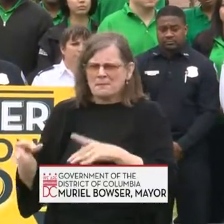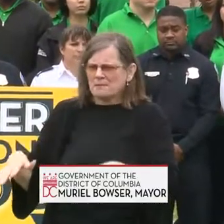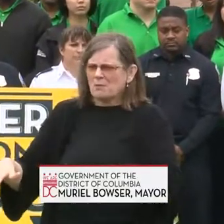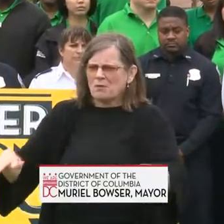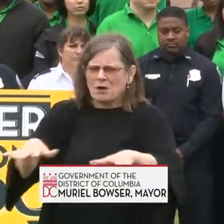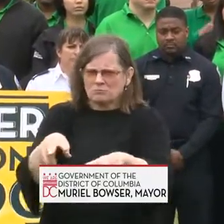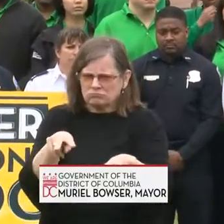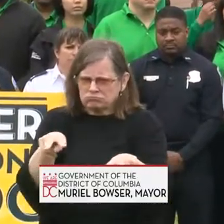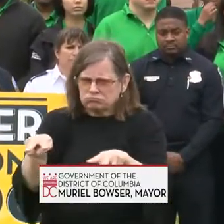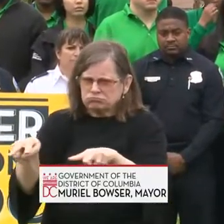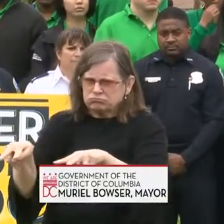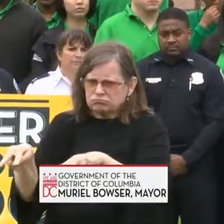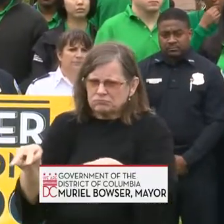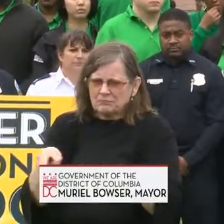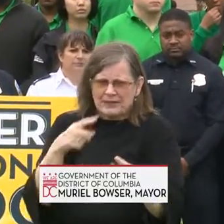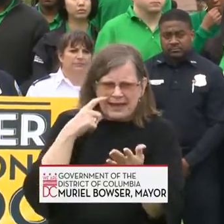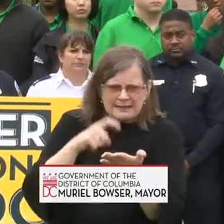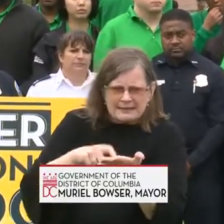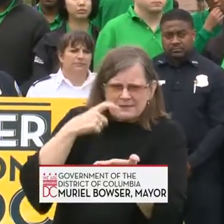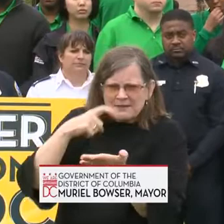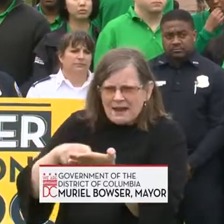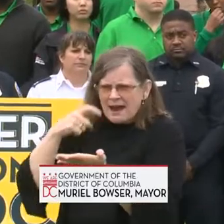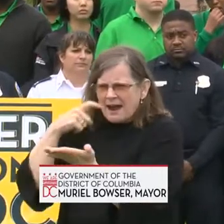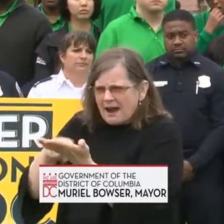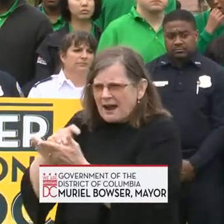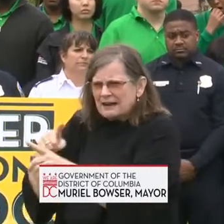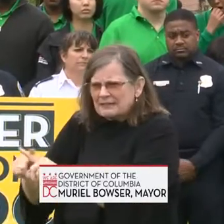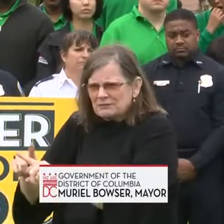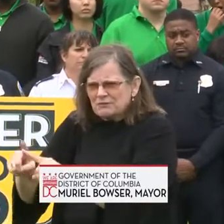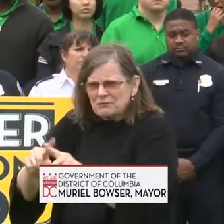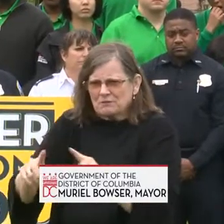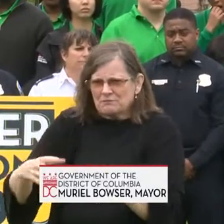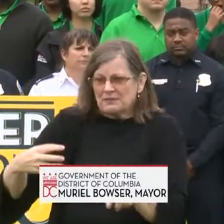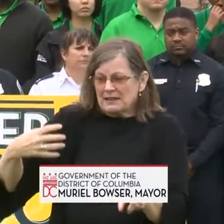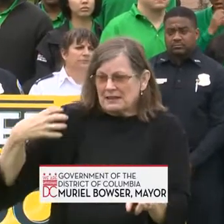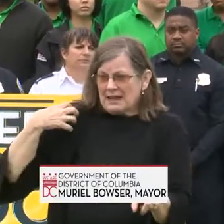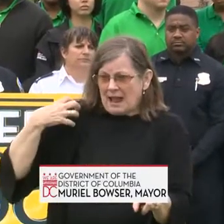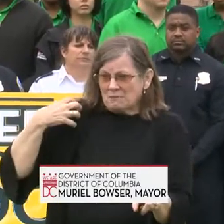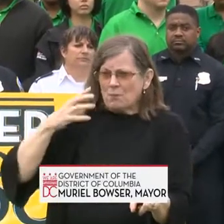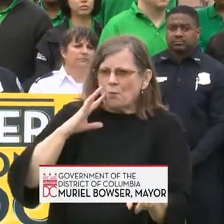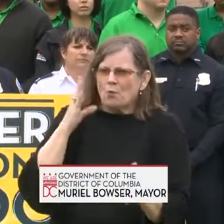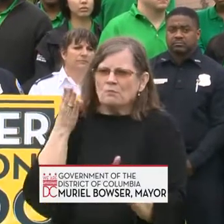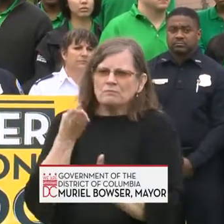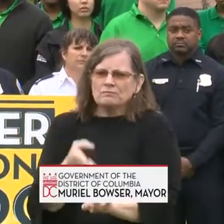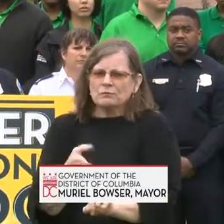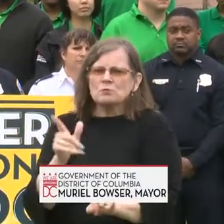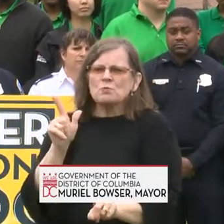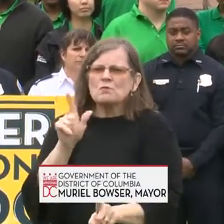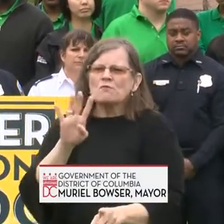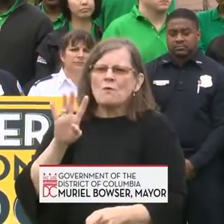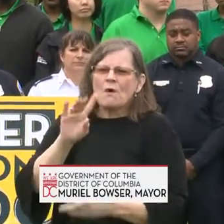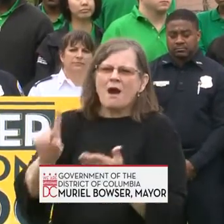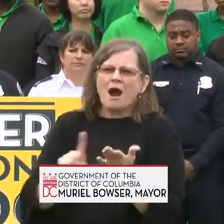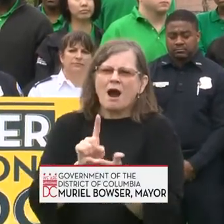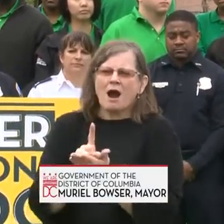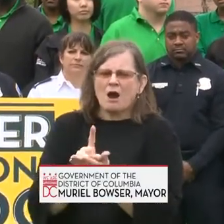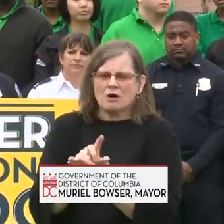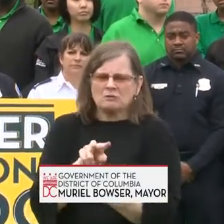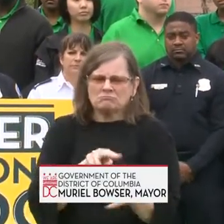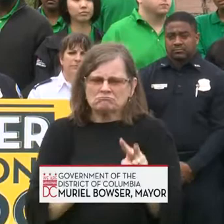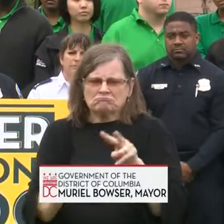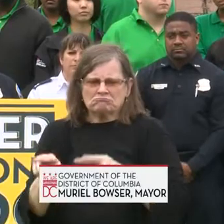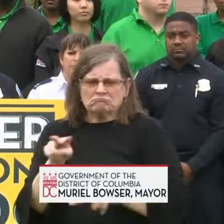they have been identified, and that captain will have 24-hour-a-day, 7-day-a-week responsibility